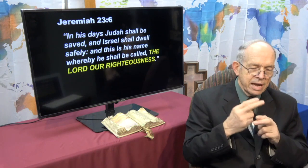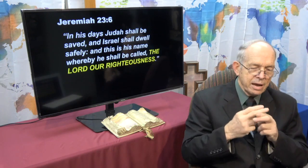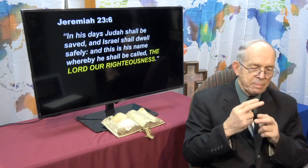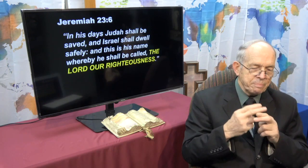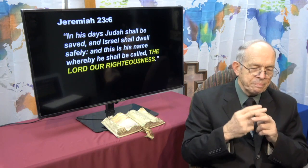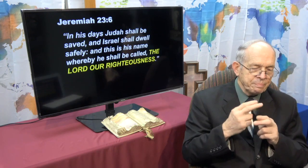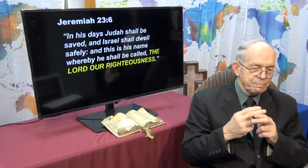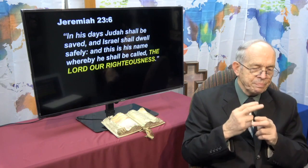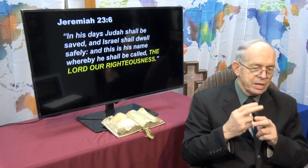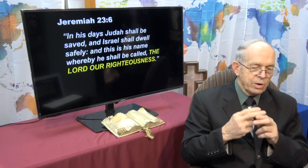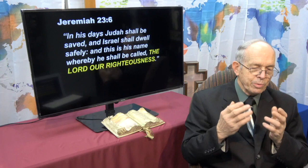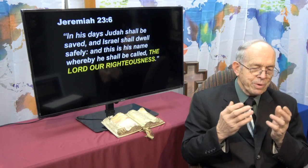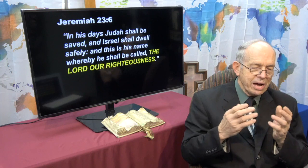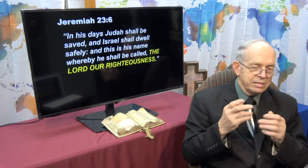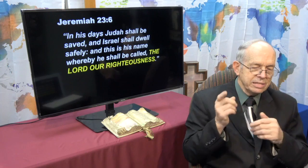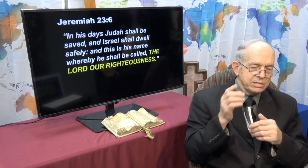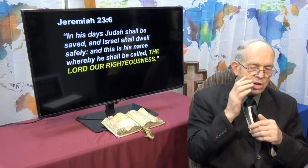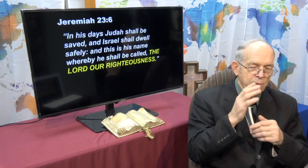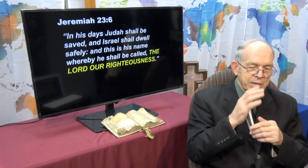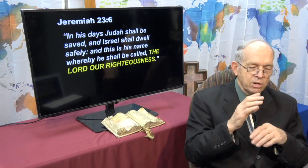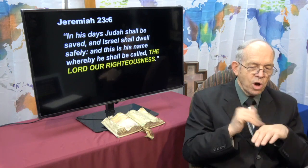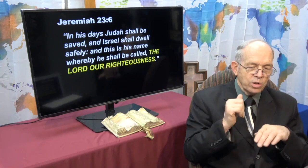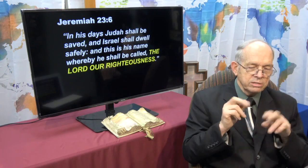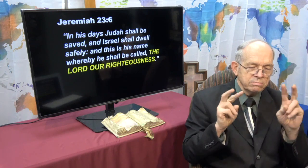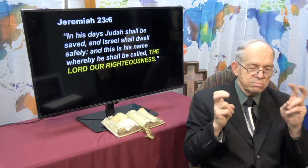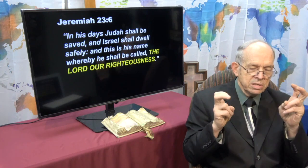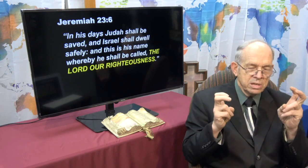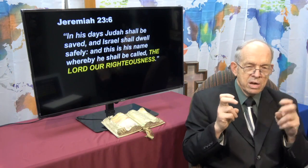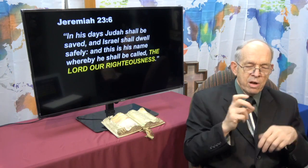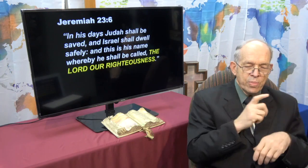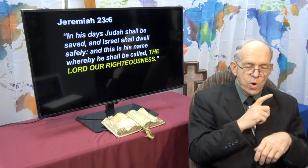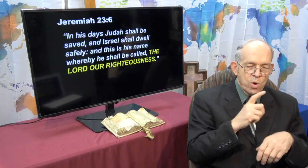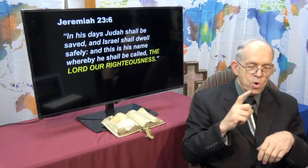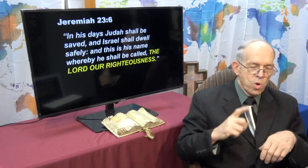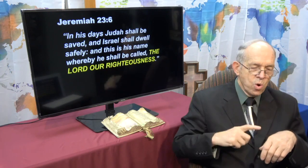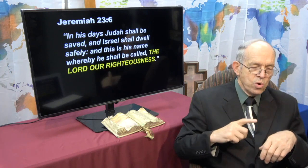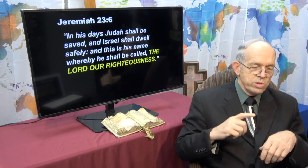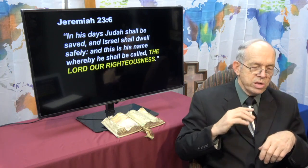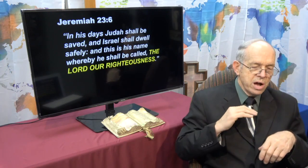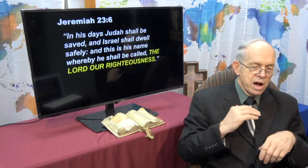name, whereby he shall be called the Lord